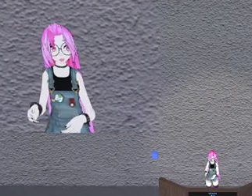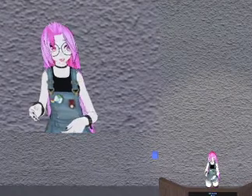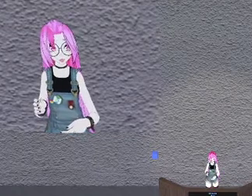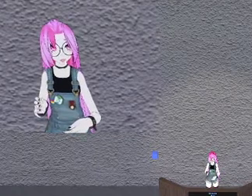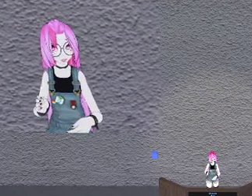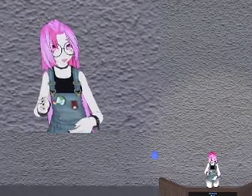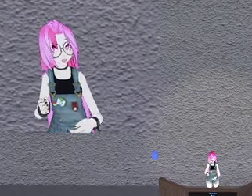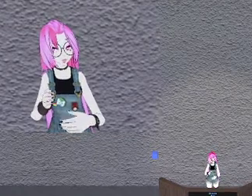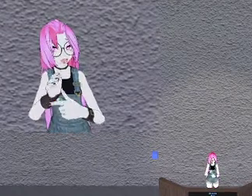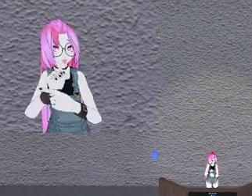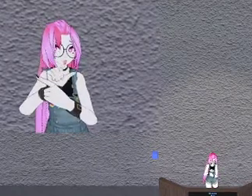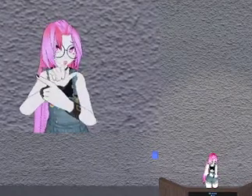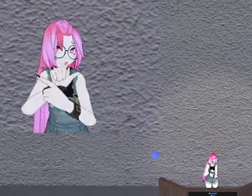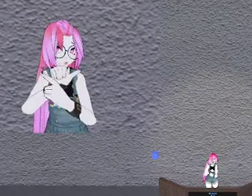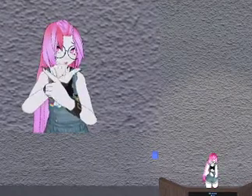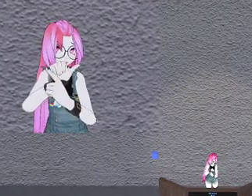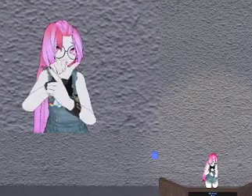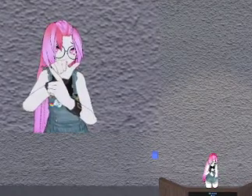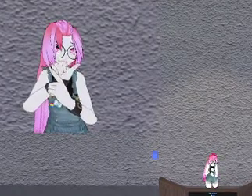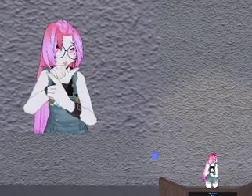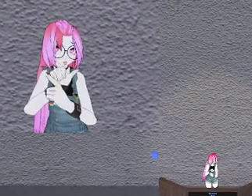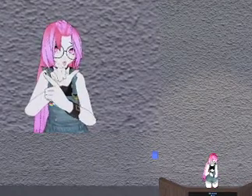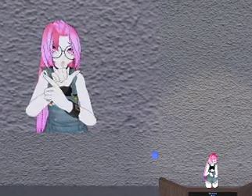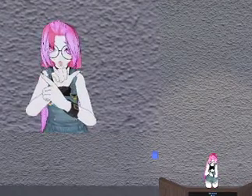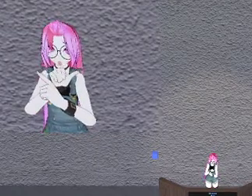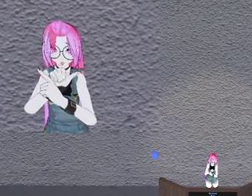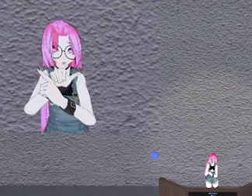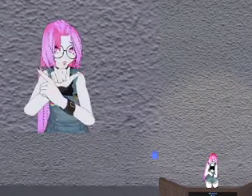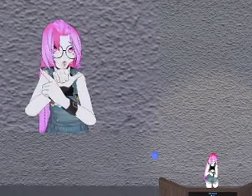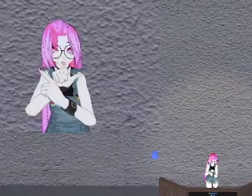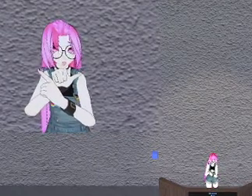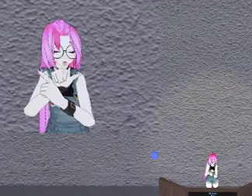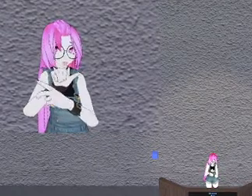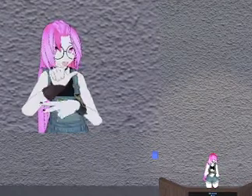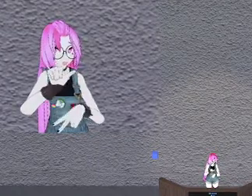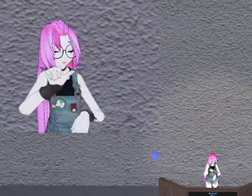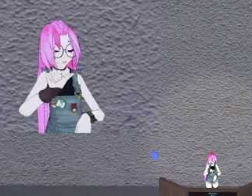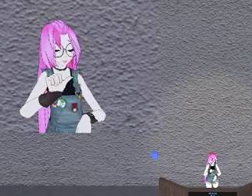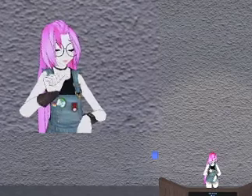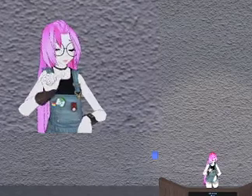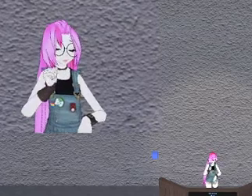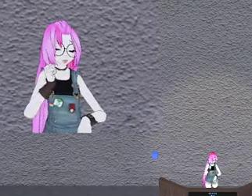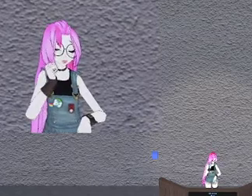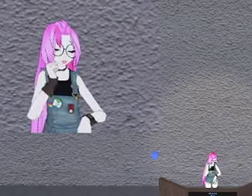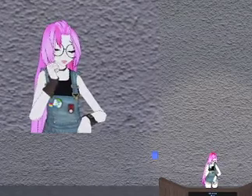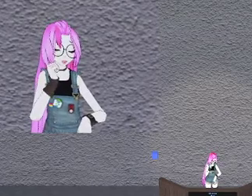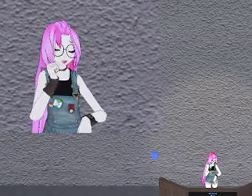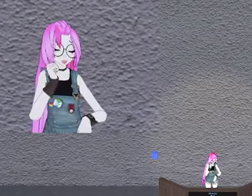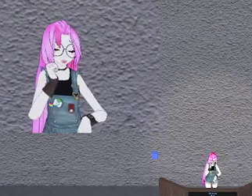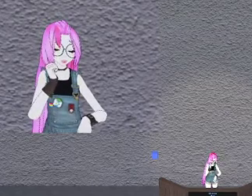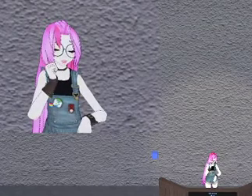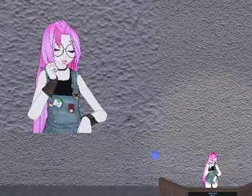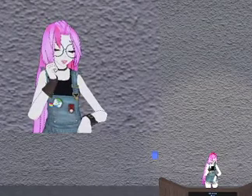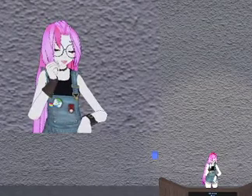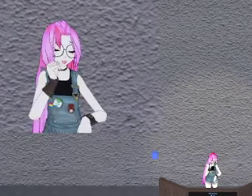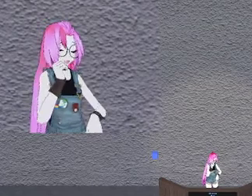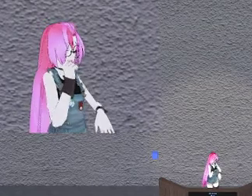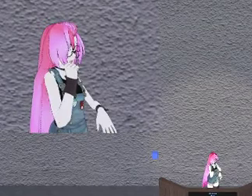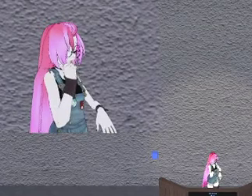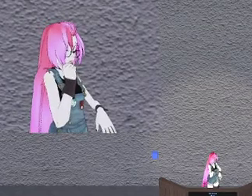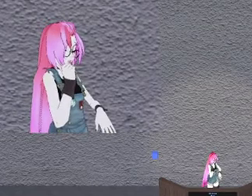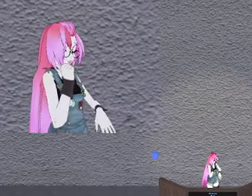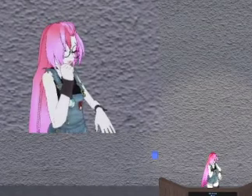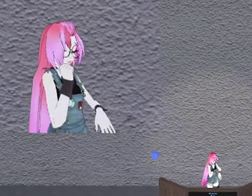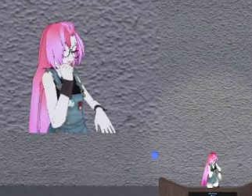Then mistake. If you have a Y hand, you're going to be using a Y. If not, just use a thumb. You're going to be starting on the side of your